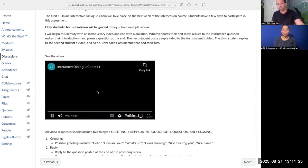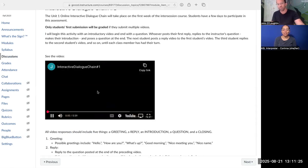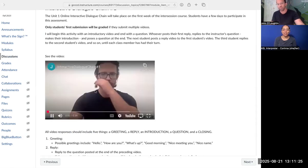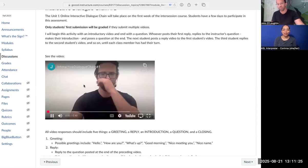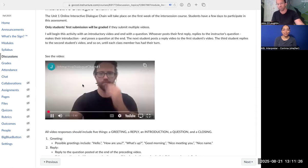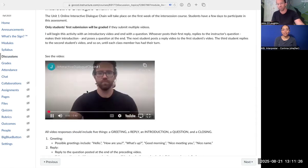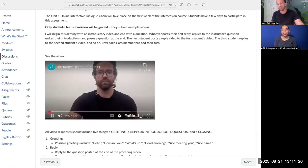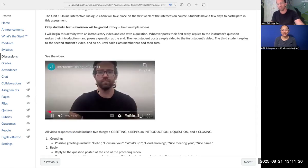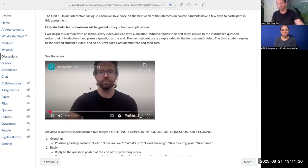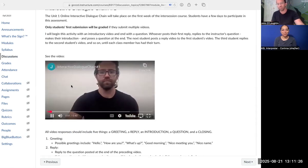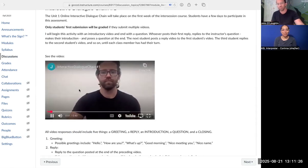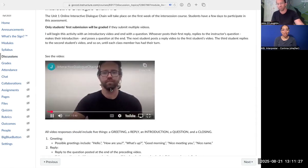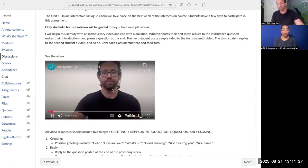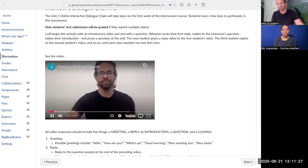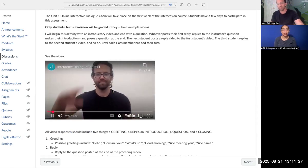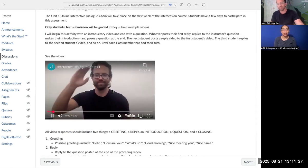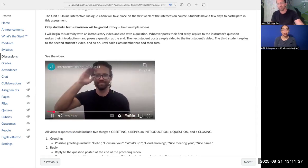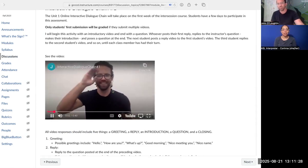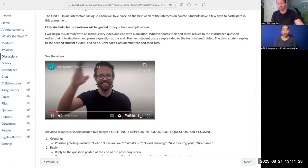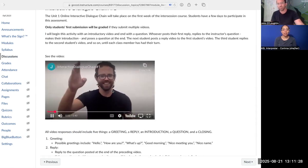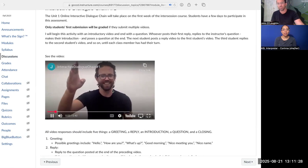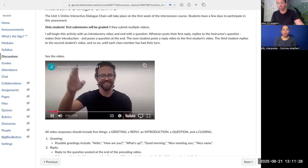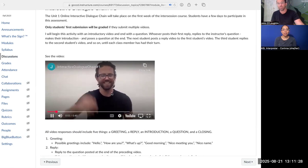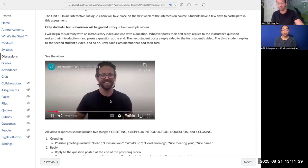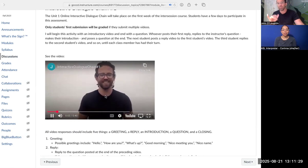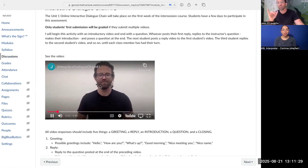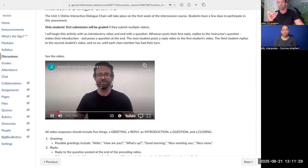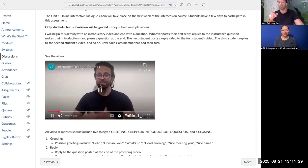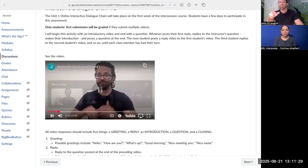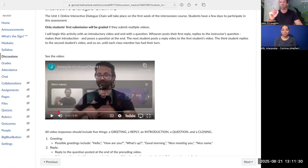and seeing different styles in the videos. But as you can see,